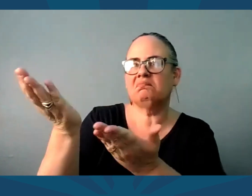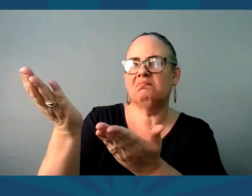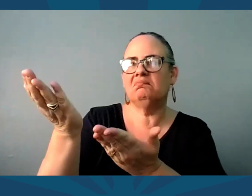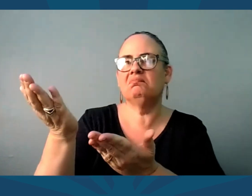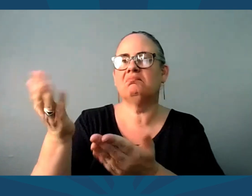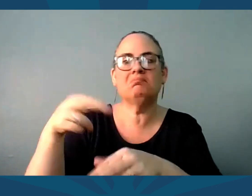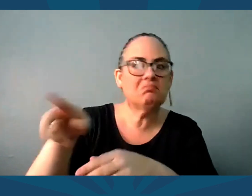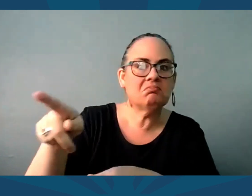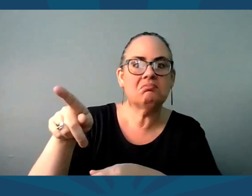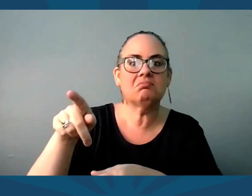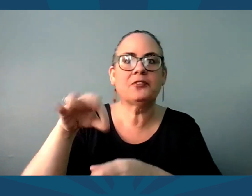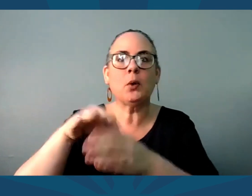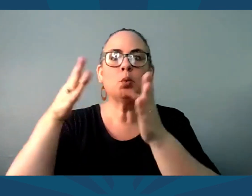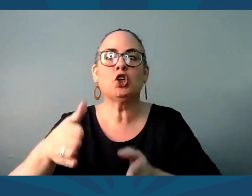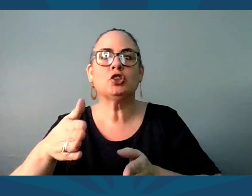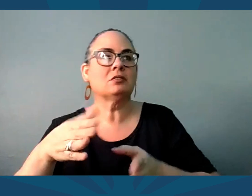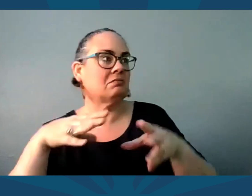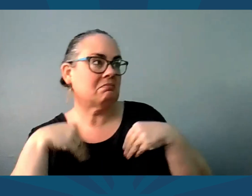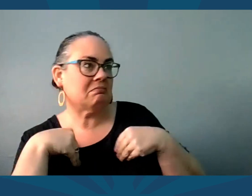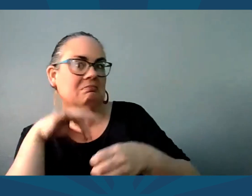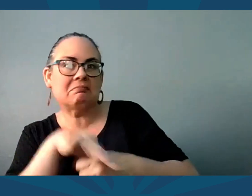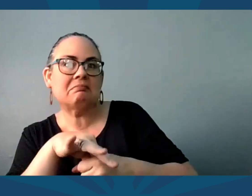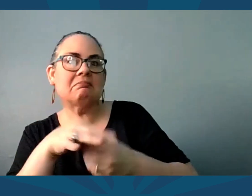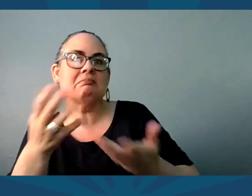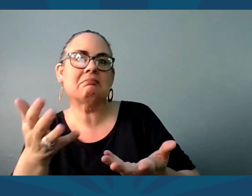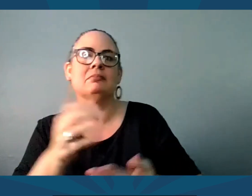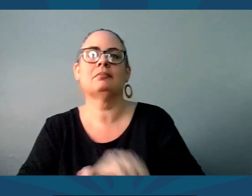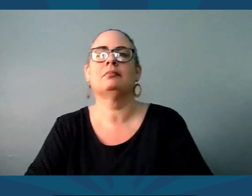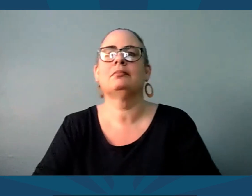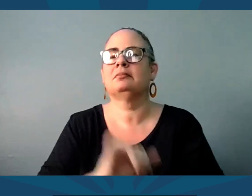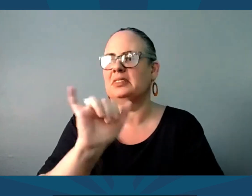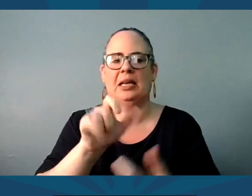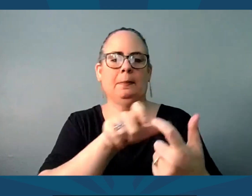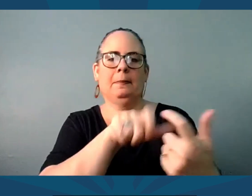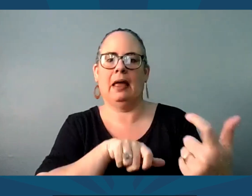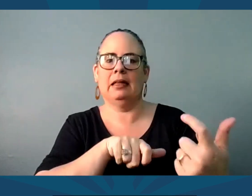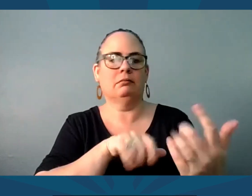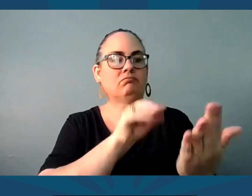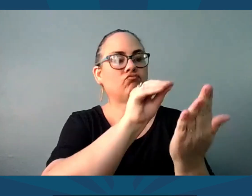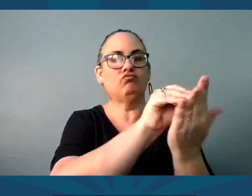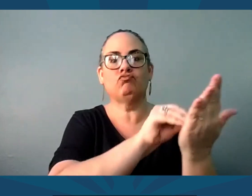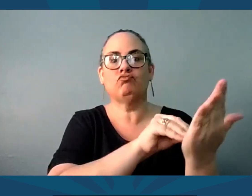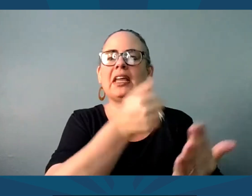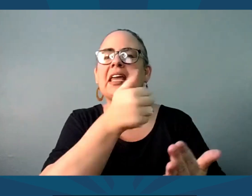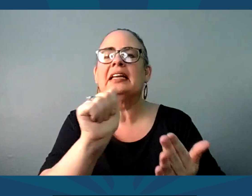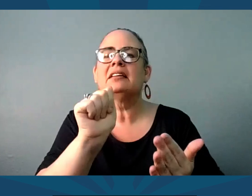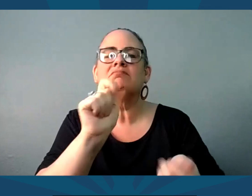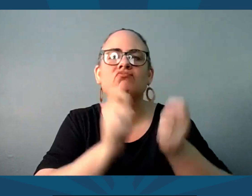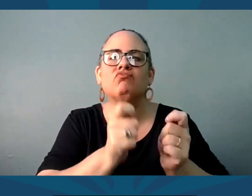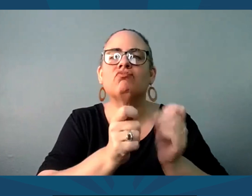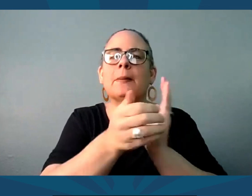The House can enact bills that are referred to voters for approval and can place constitutional amendments on the